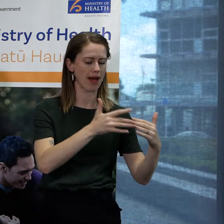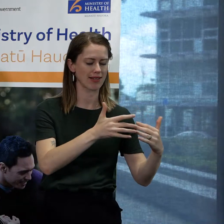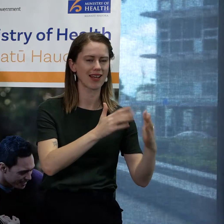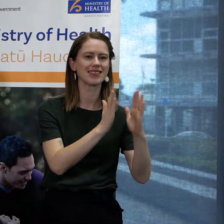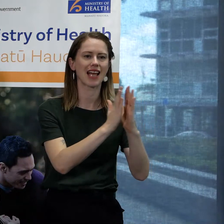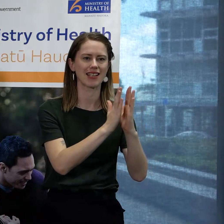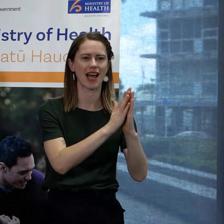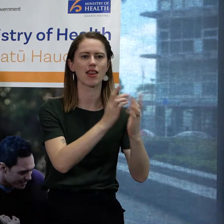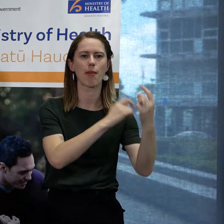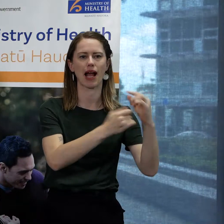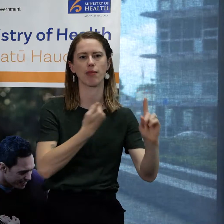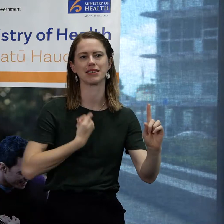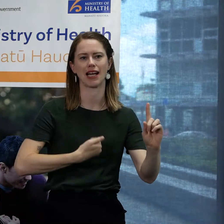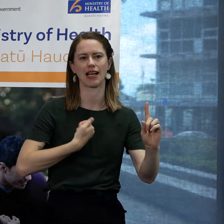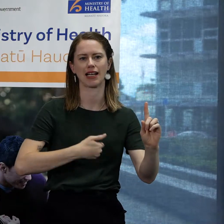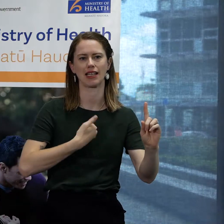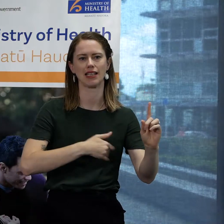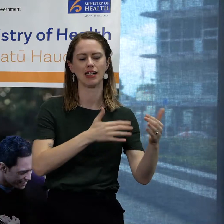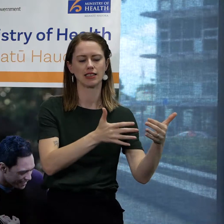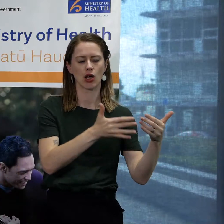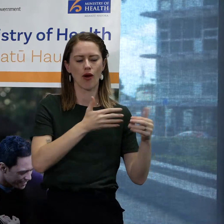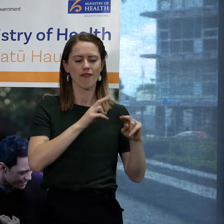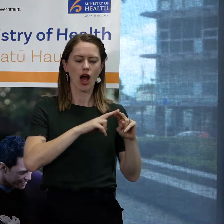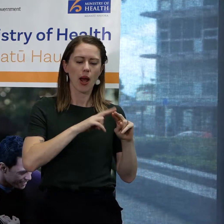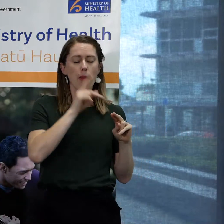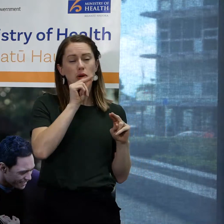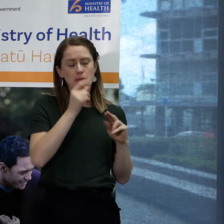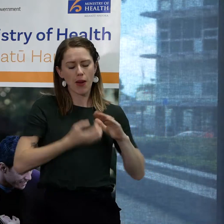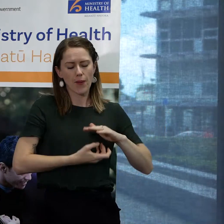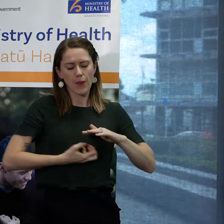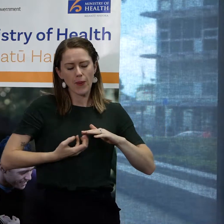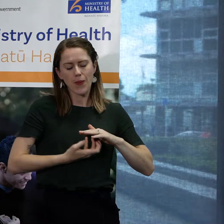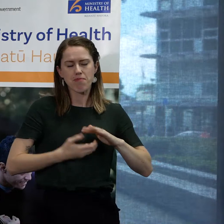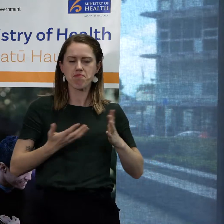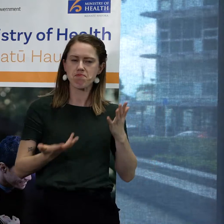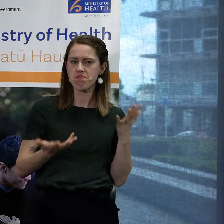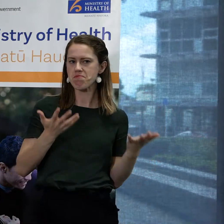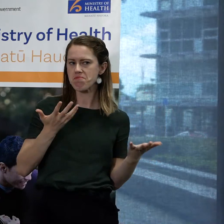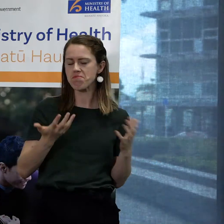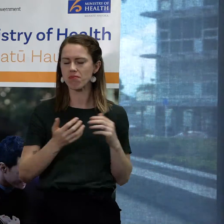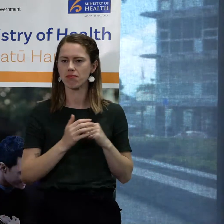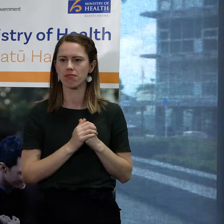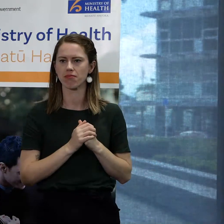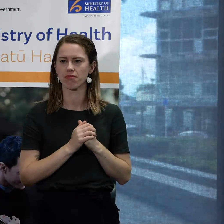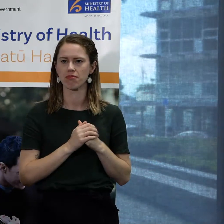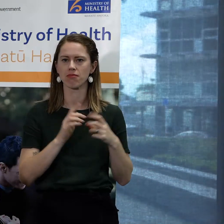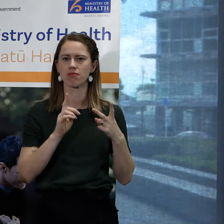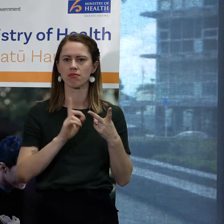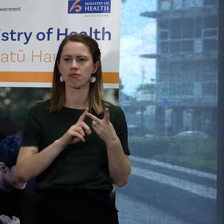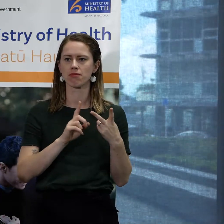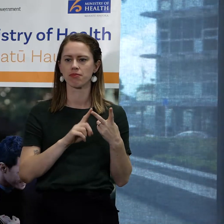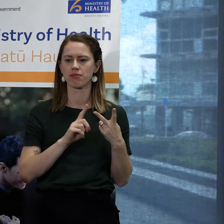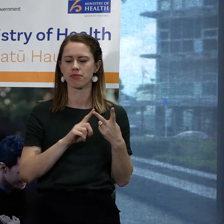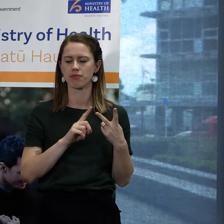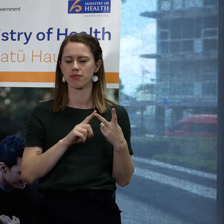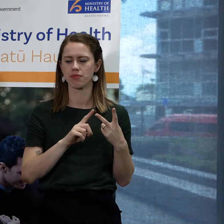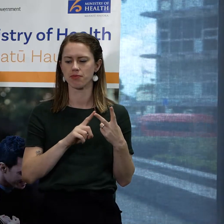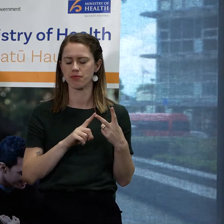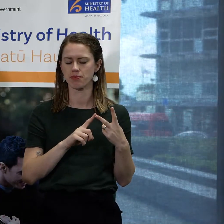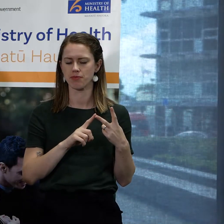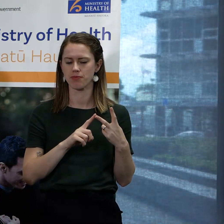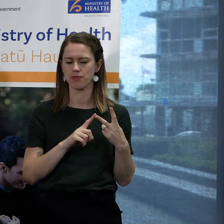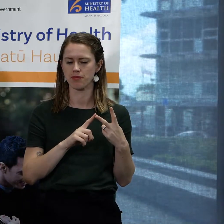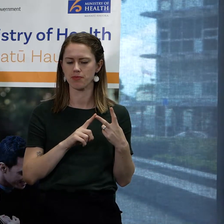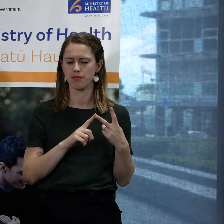beginning of the period when they may have been infectious. Secondly, and there's been some discussion about this in the media today,